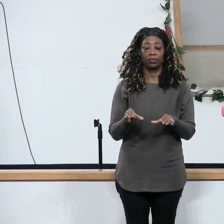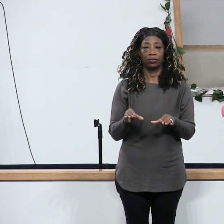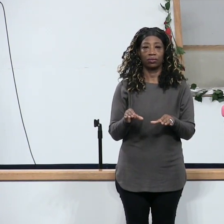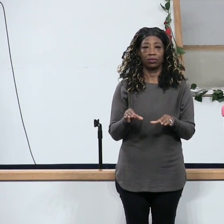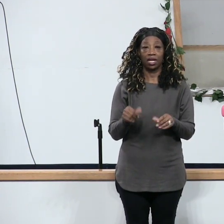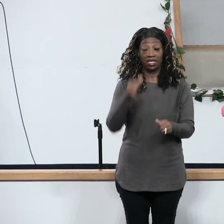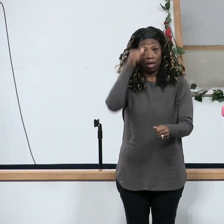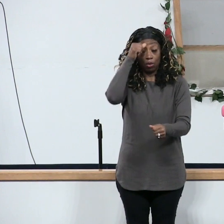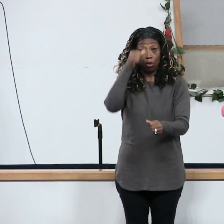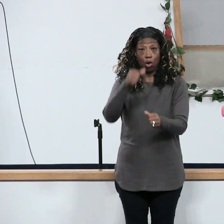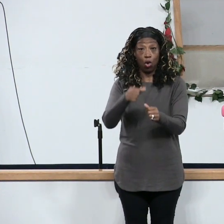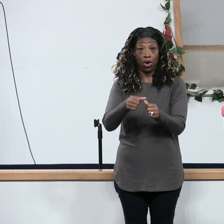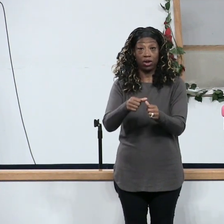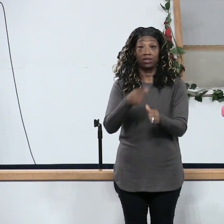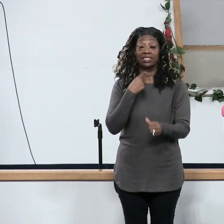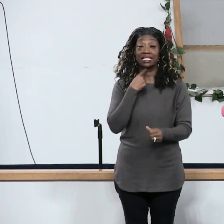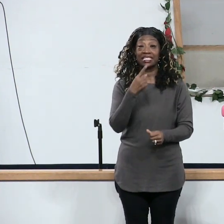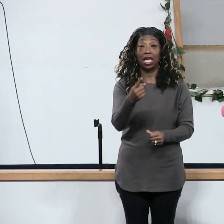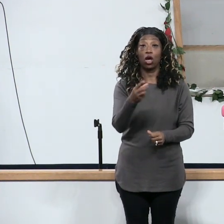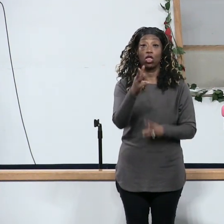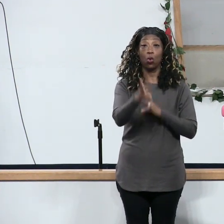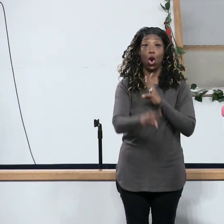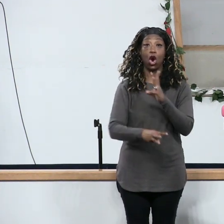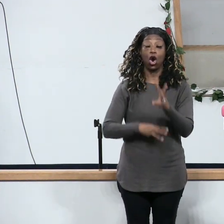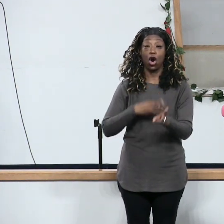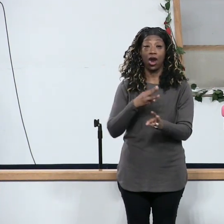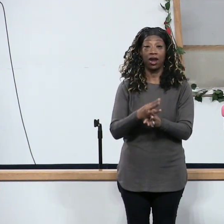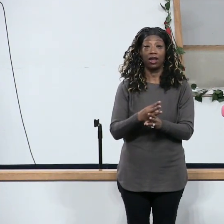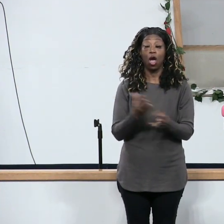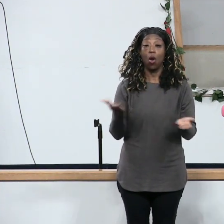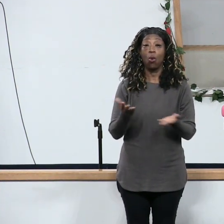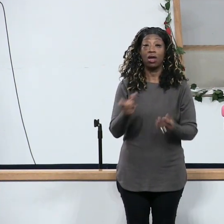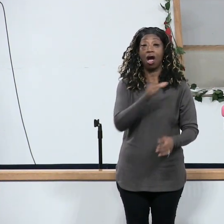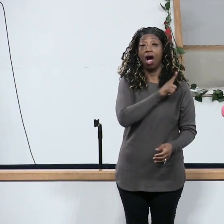It's a memorial to tell the world what our